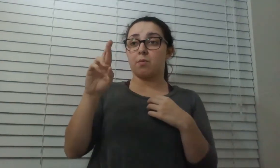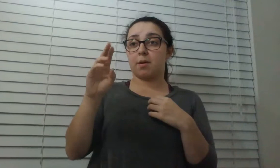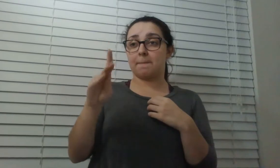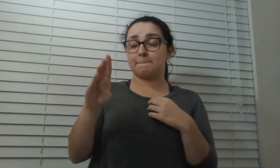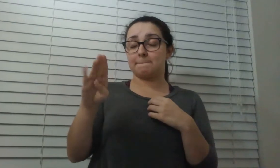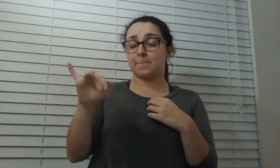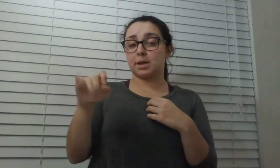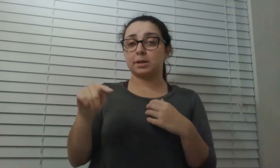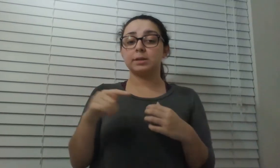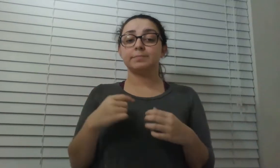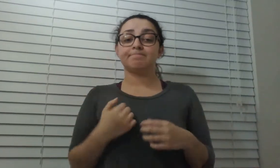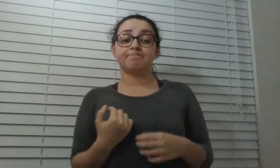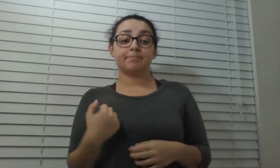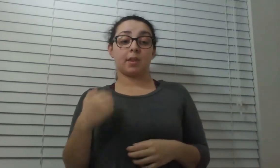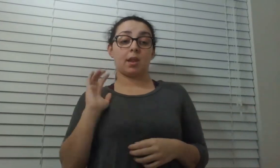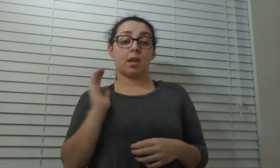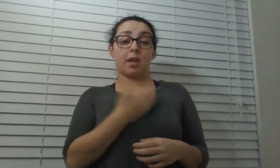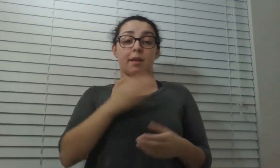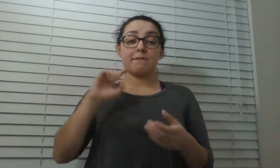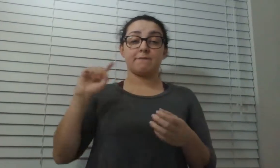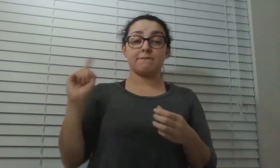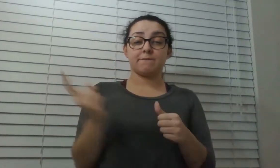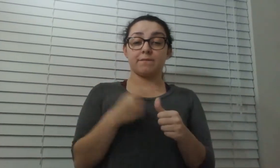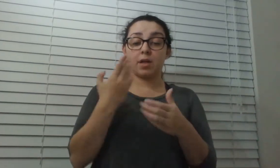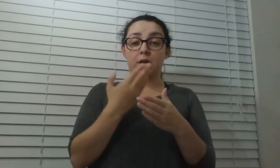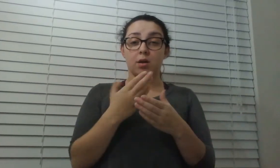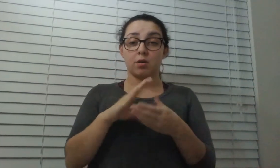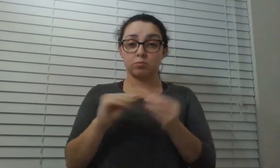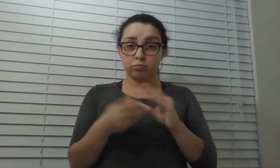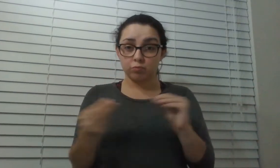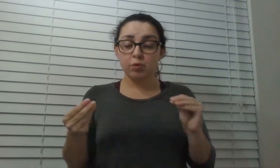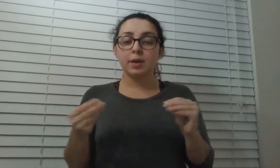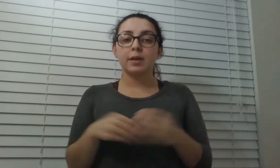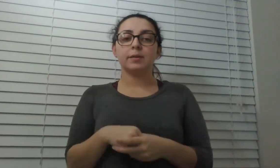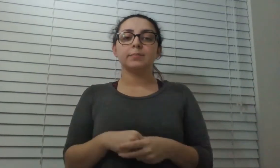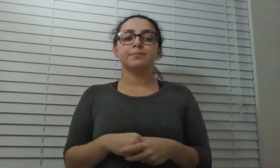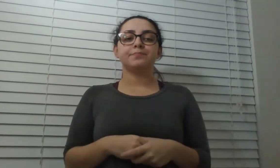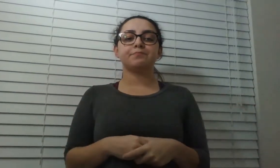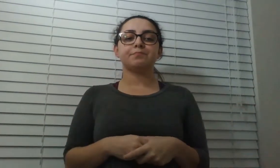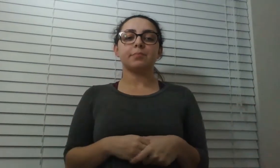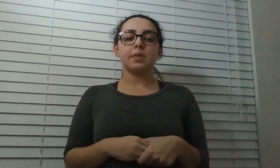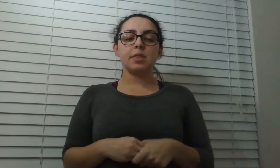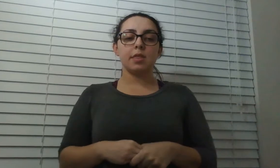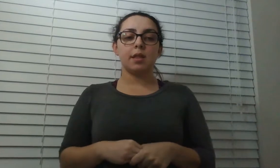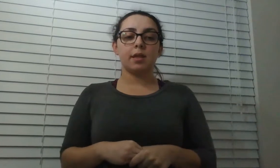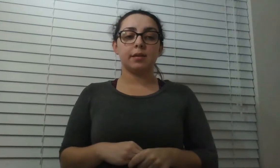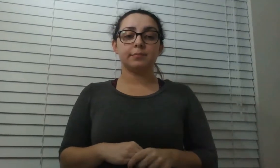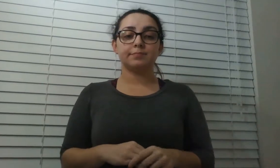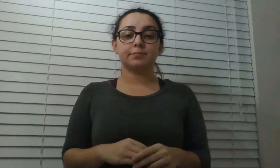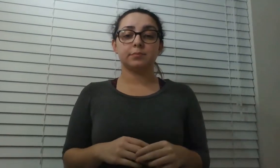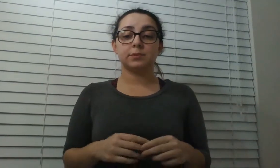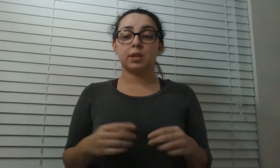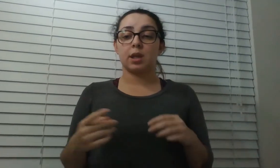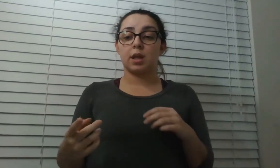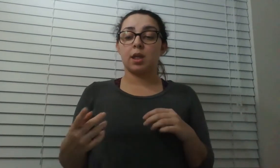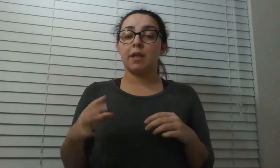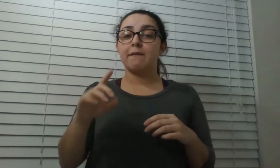from TV producer Vin Liotta, longtime TV guy, who connected up with us because it turns out he is making